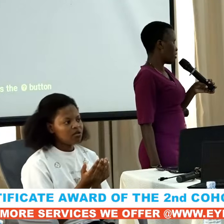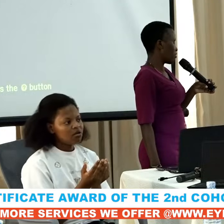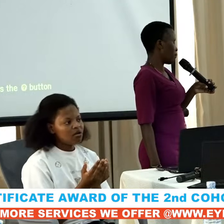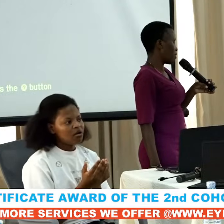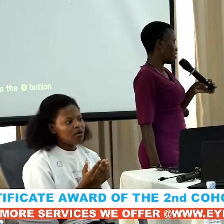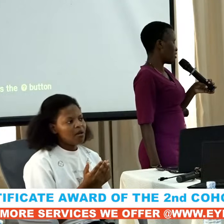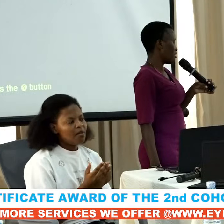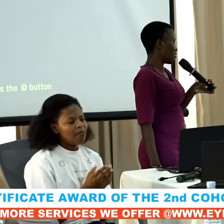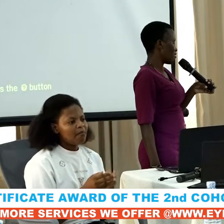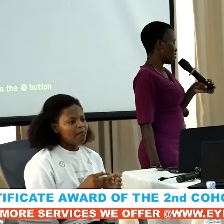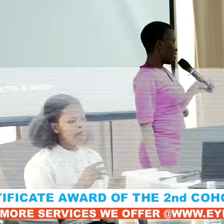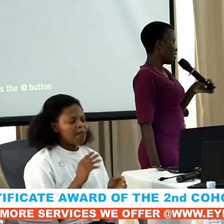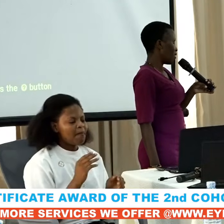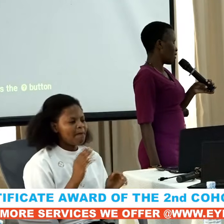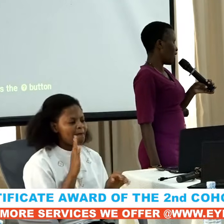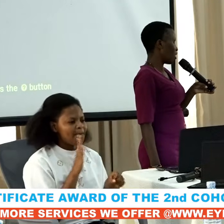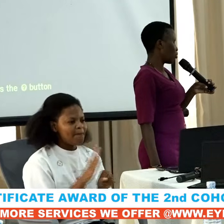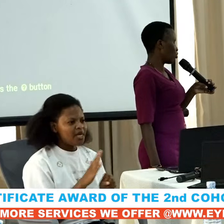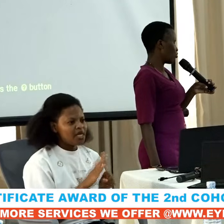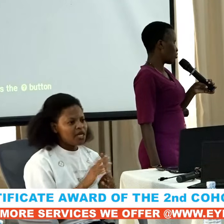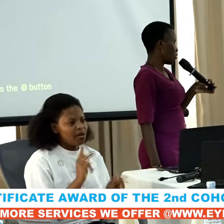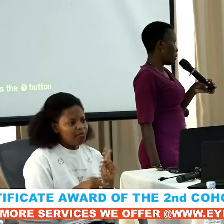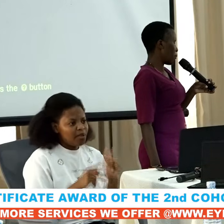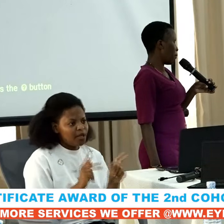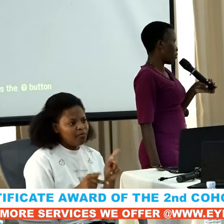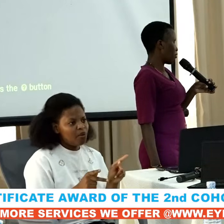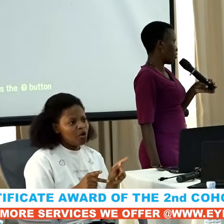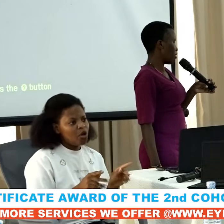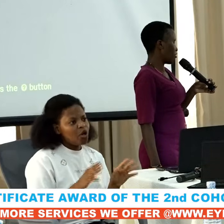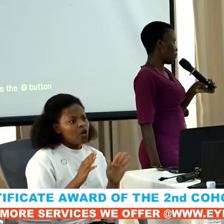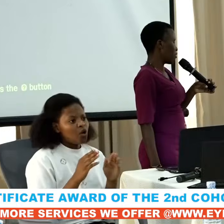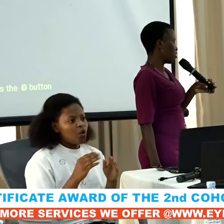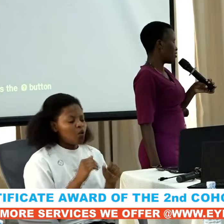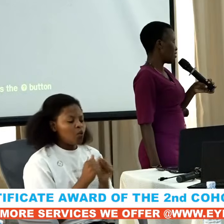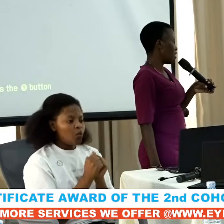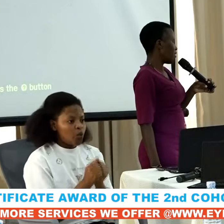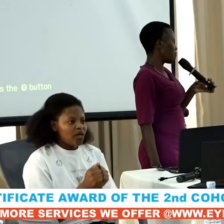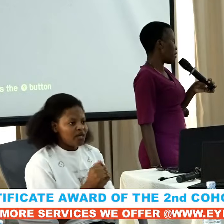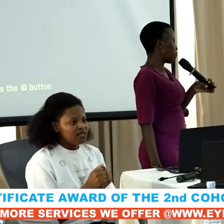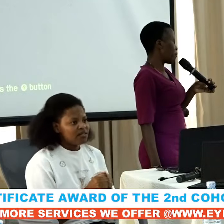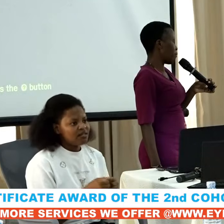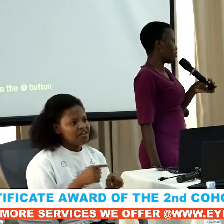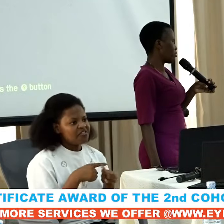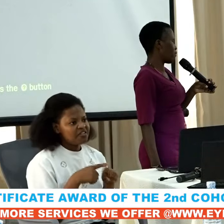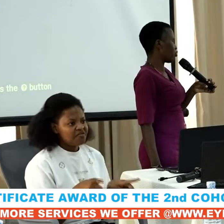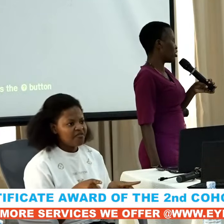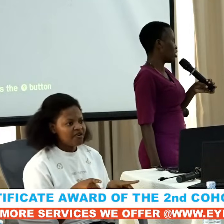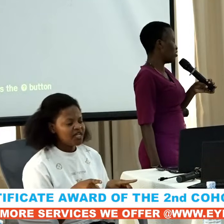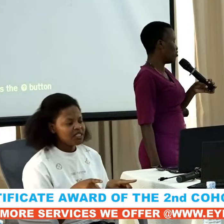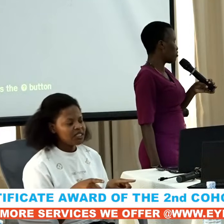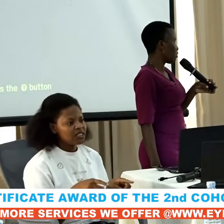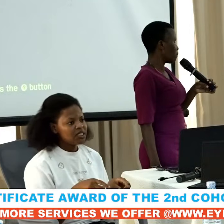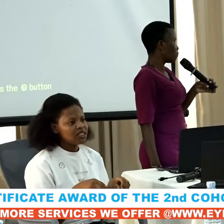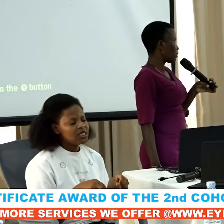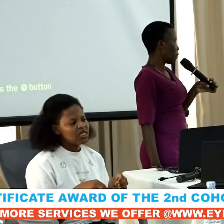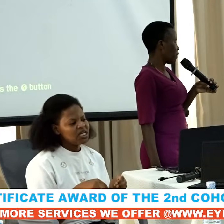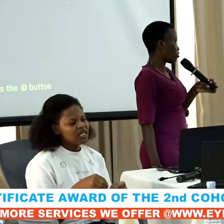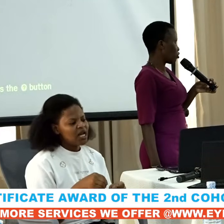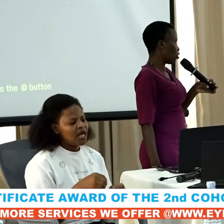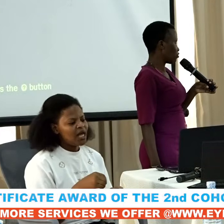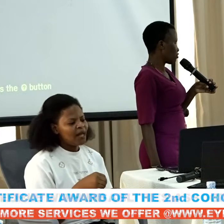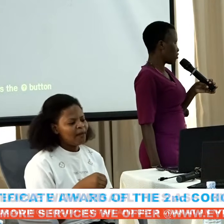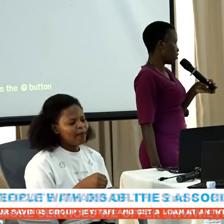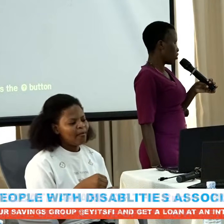with disabilities. They are not people with disabilities. They may be people with special needs,